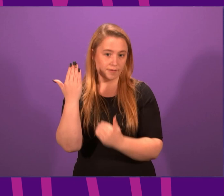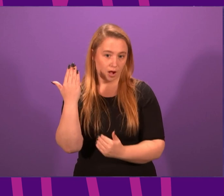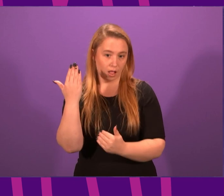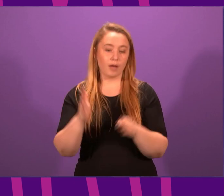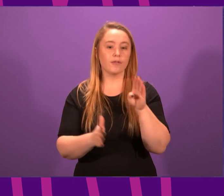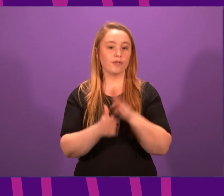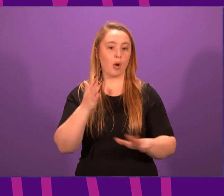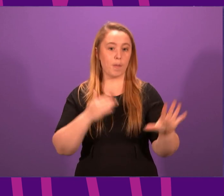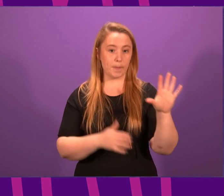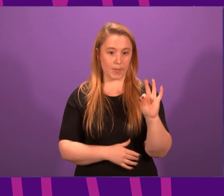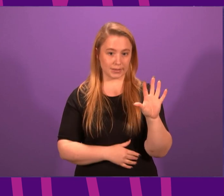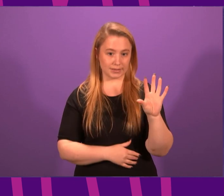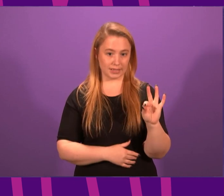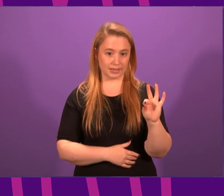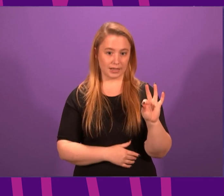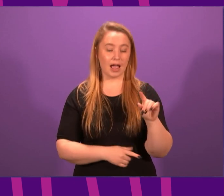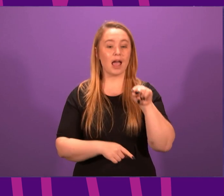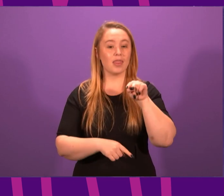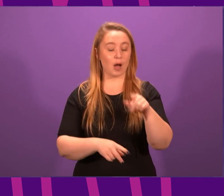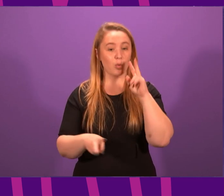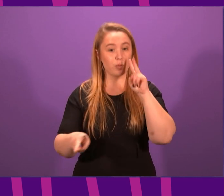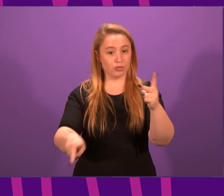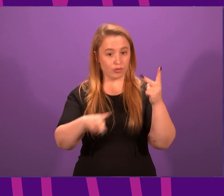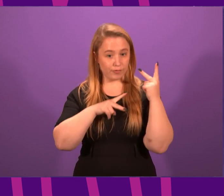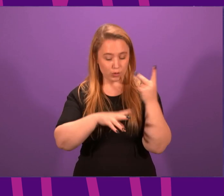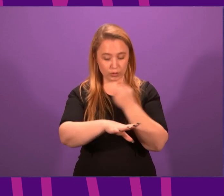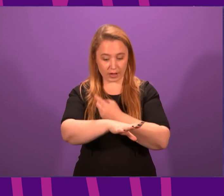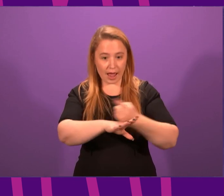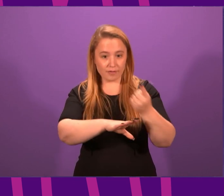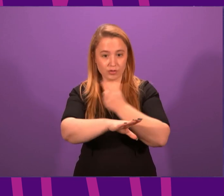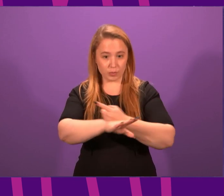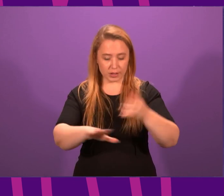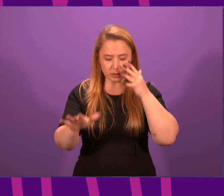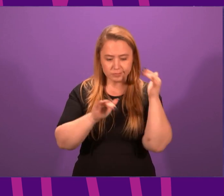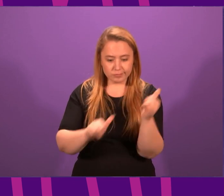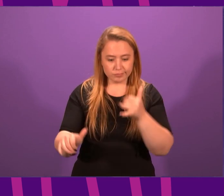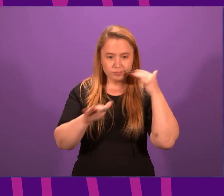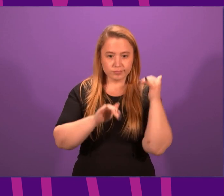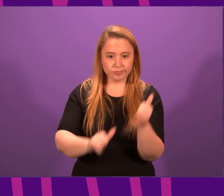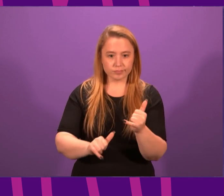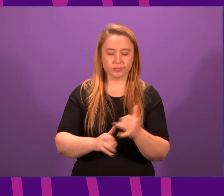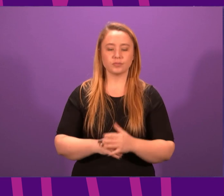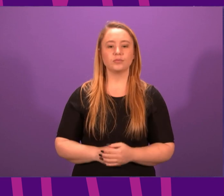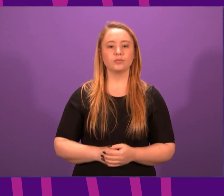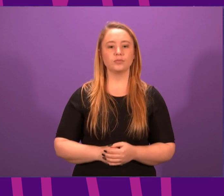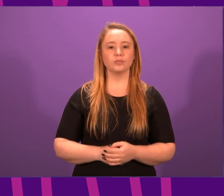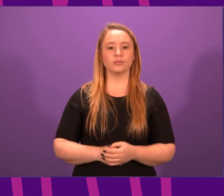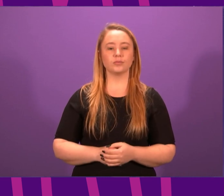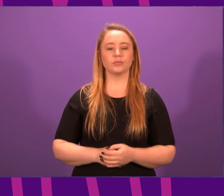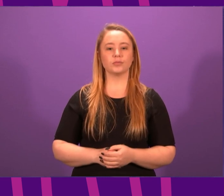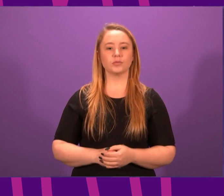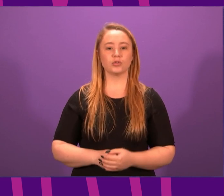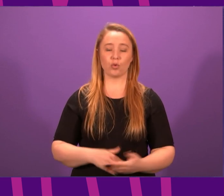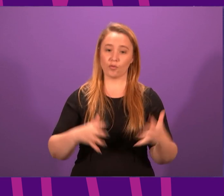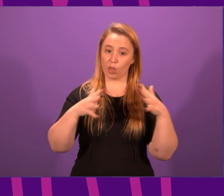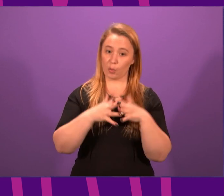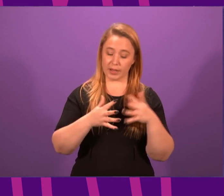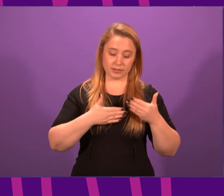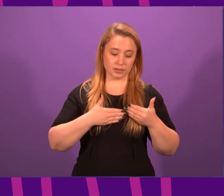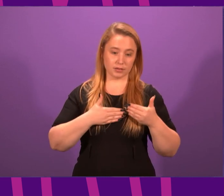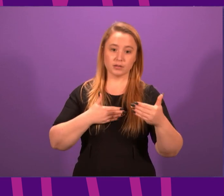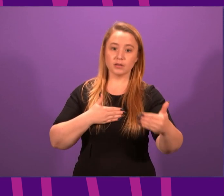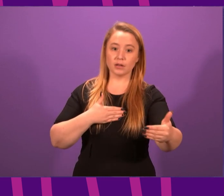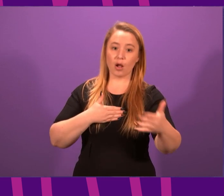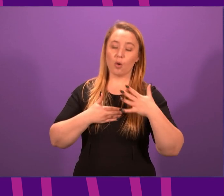this would be kept under weekly review. Our actions are focused in such a way that in the coming weeks, the rate of growth in